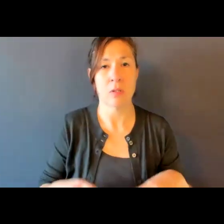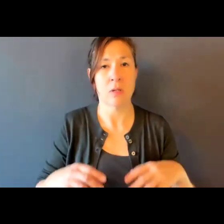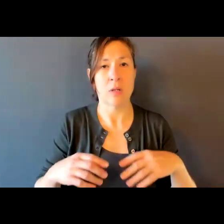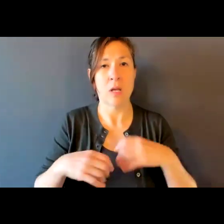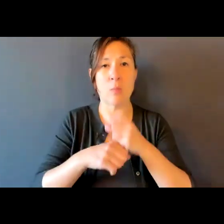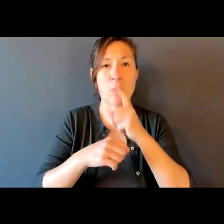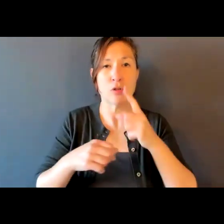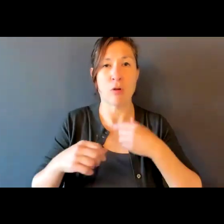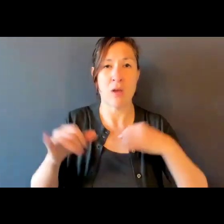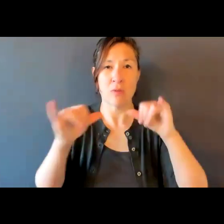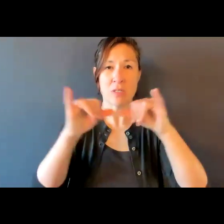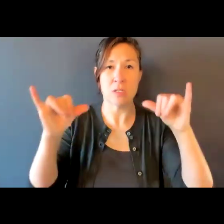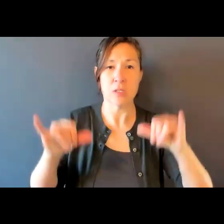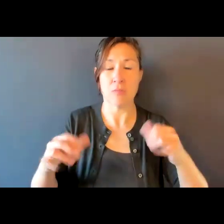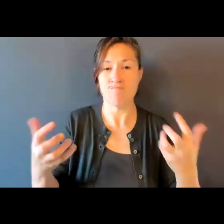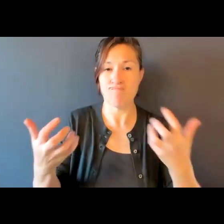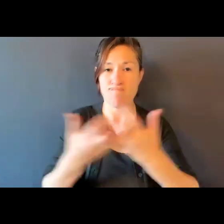all of our students.